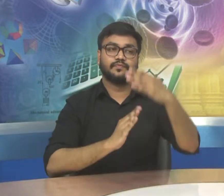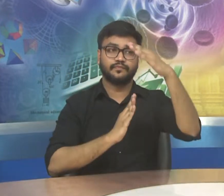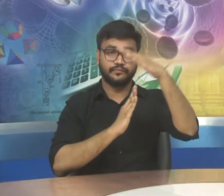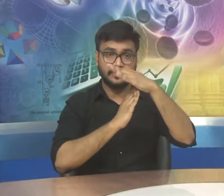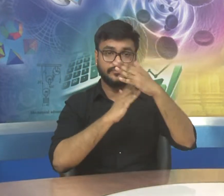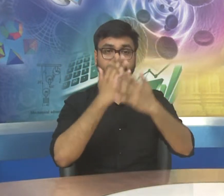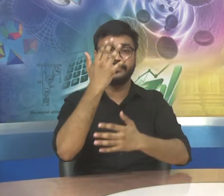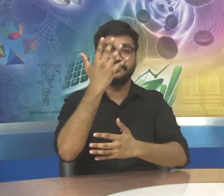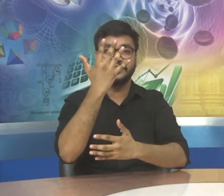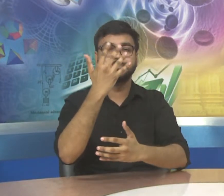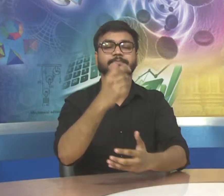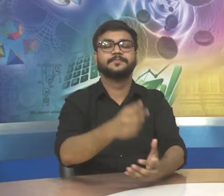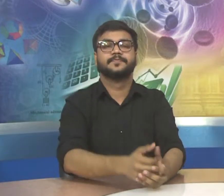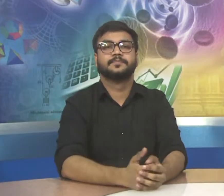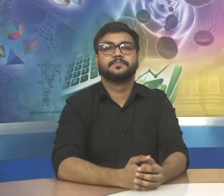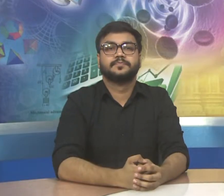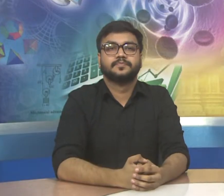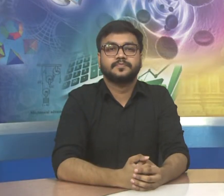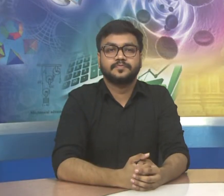displacement. Let's take a short break.